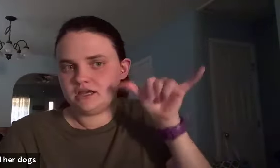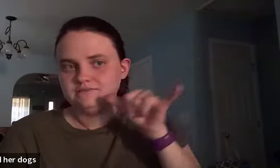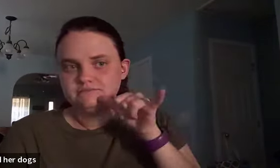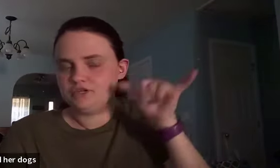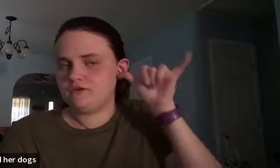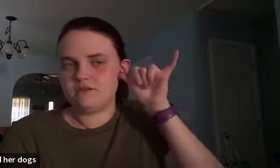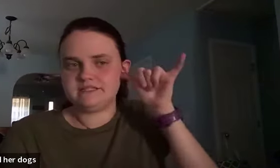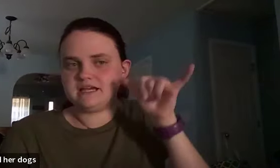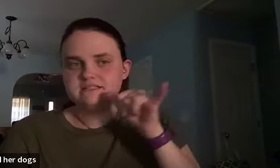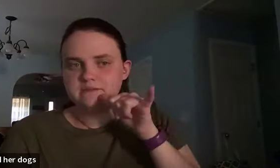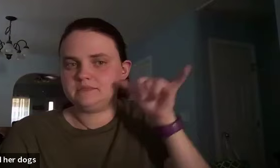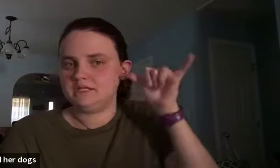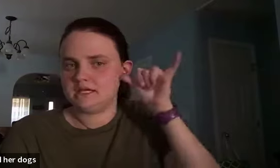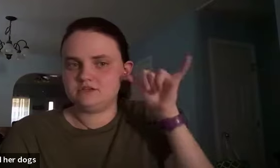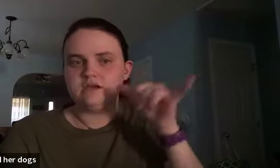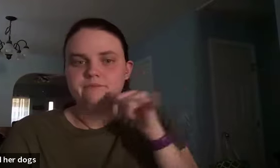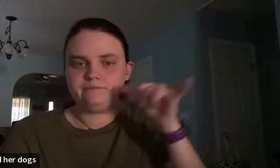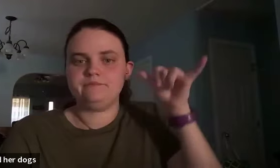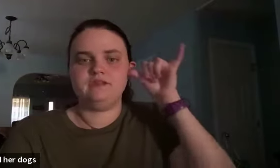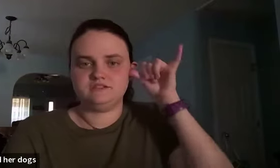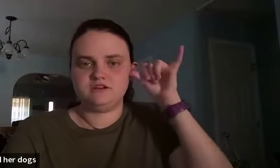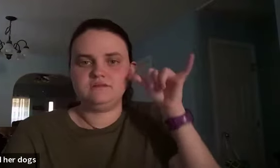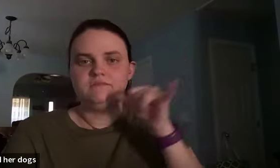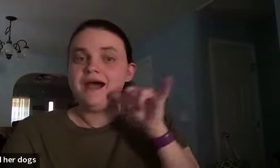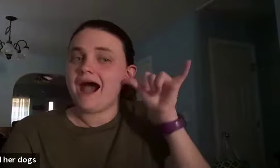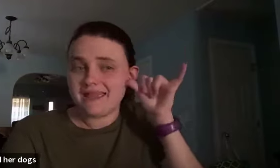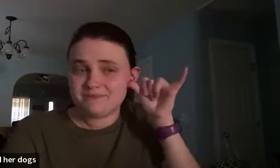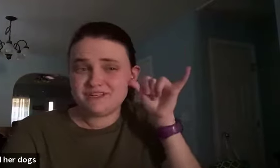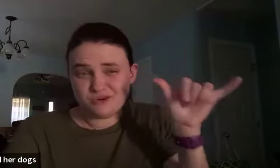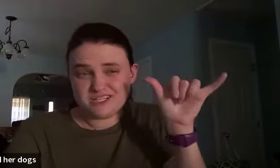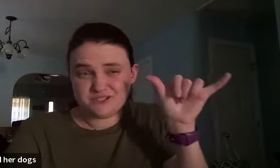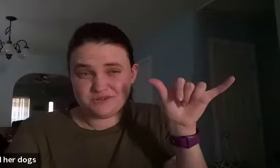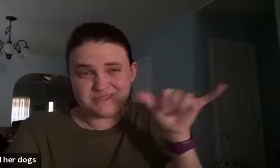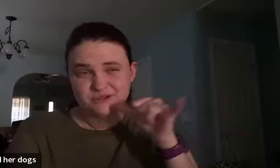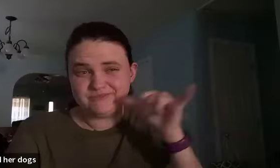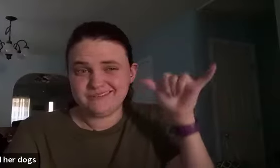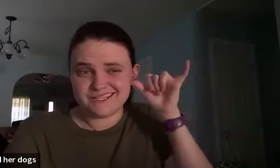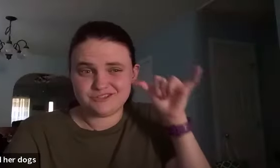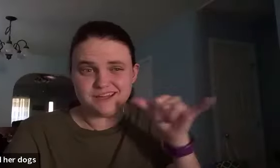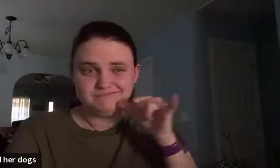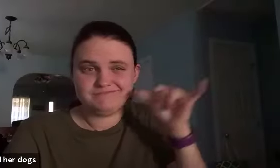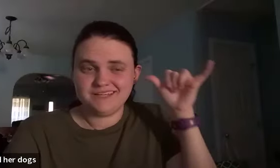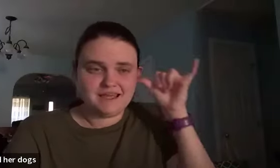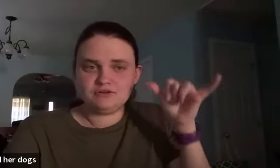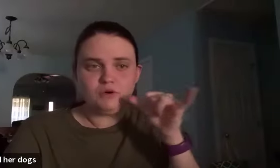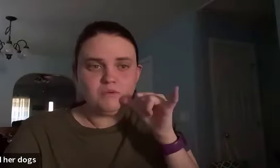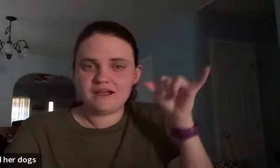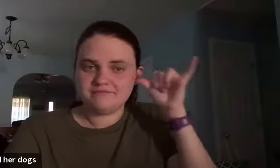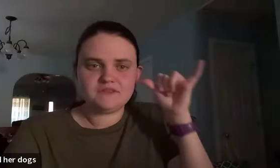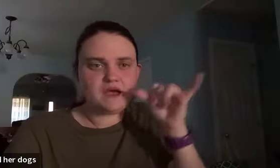Yesterday. But you follow the exact same. Yesterday. Yesterday. I am notorious for doing this one. Yesterday. Don't know why, but that